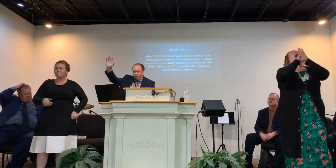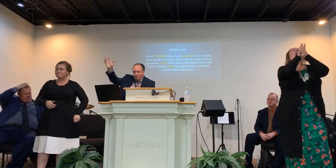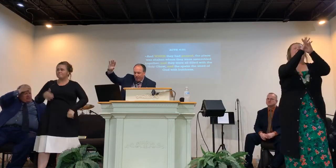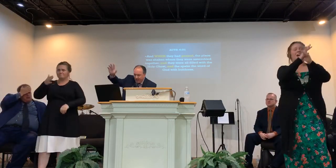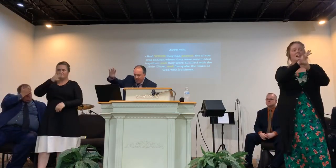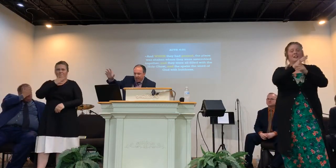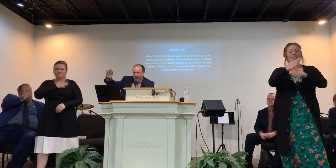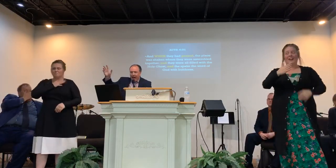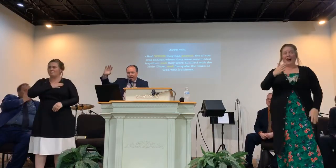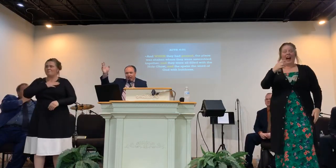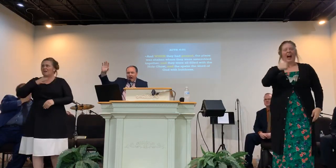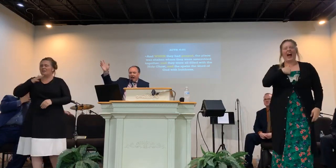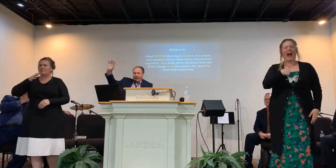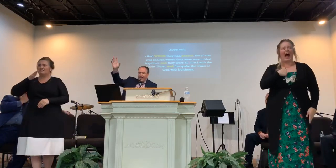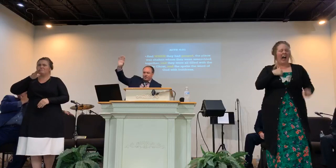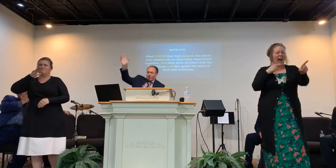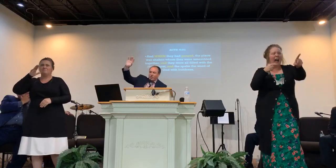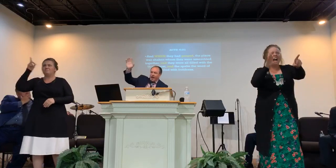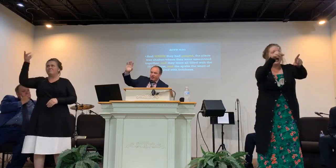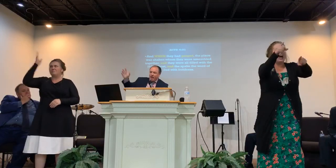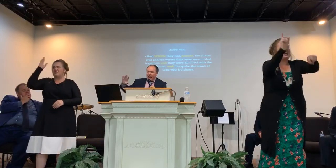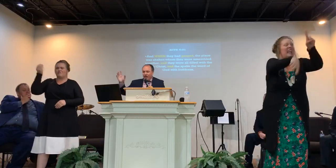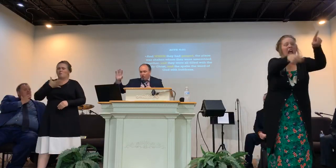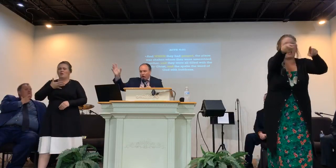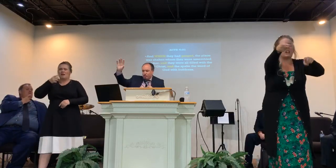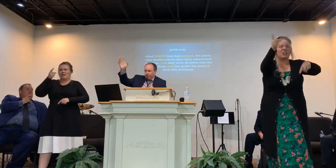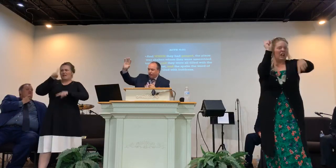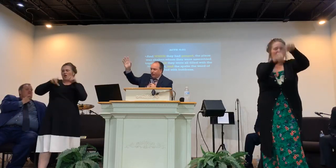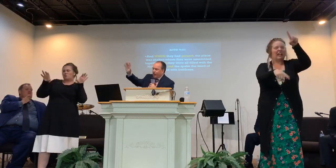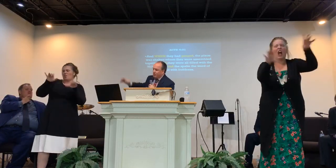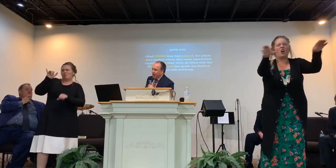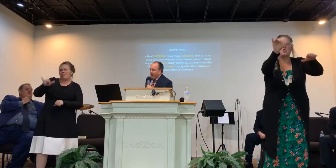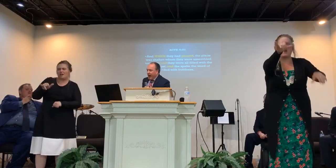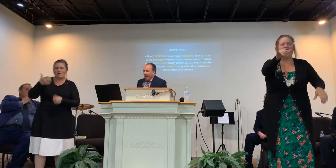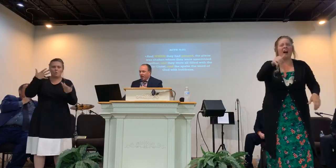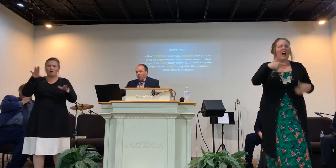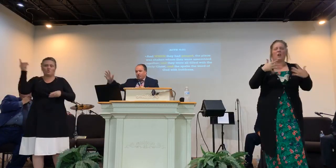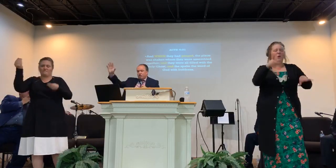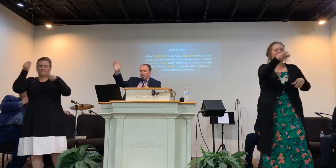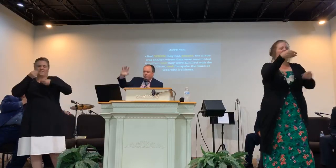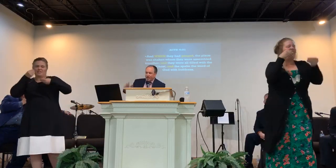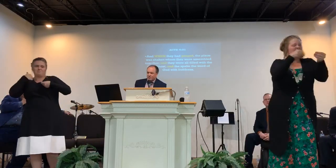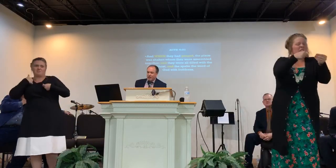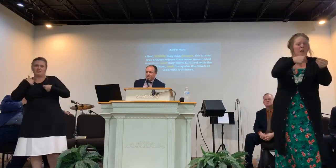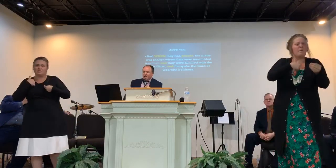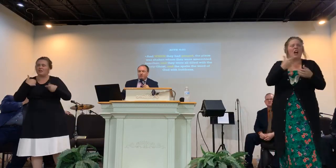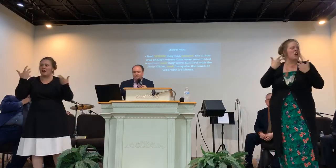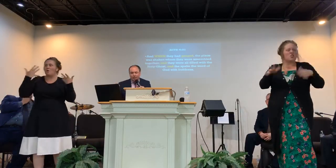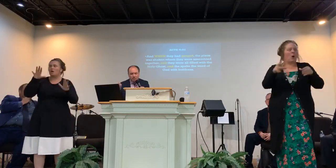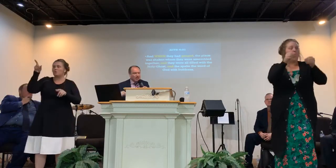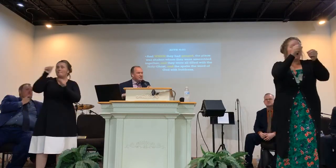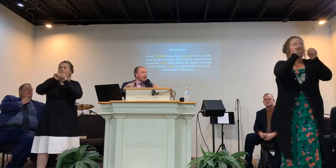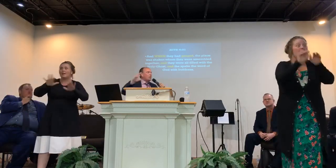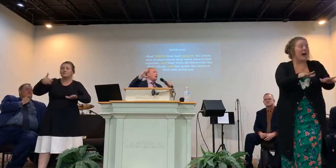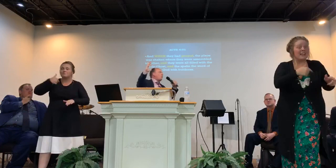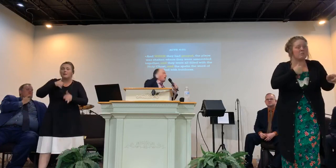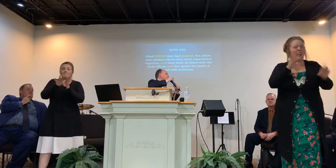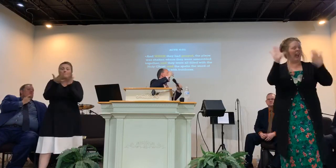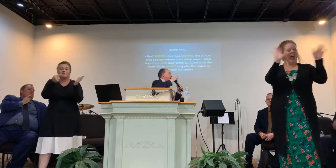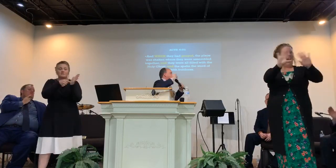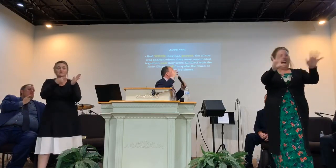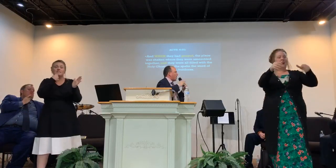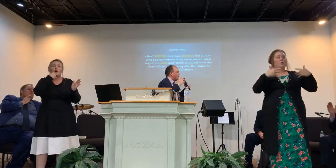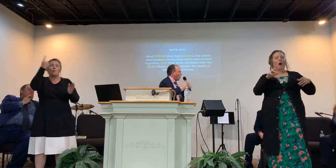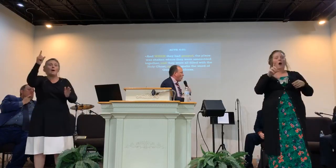never told me I can't do that. I don't want you to feed me. I don't want you to bless me. The Bible says they were in